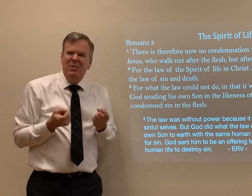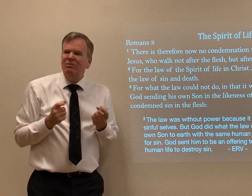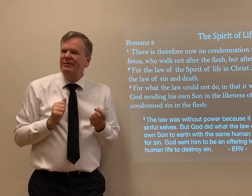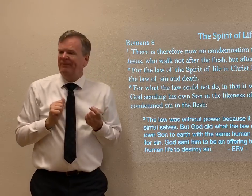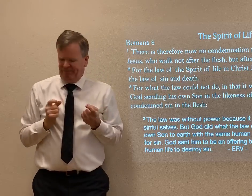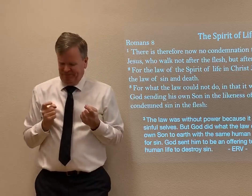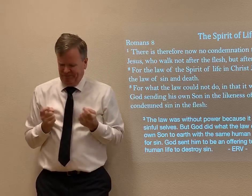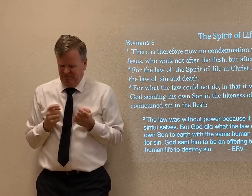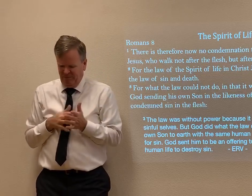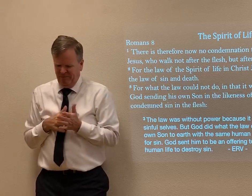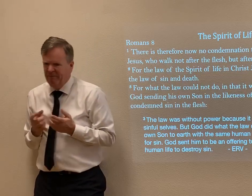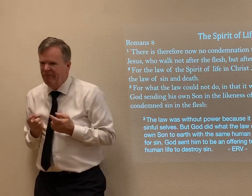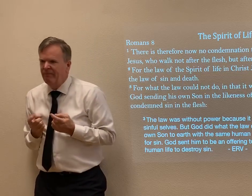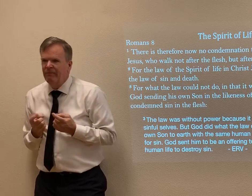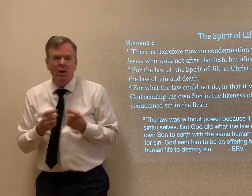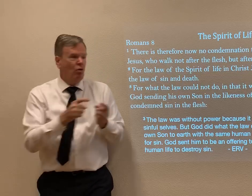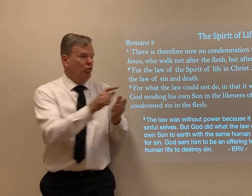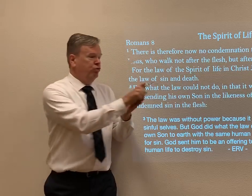sinful selves.